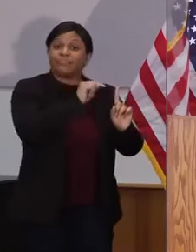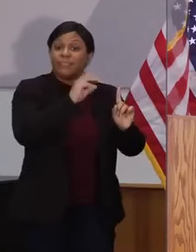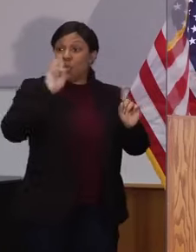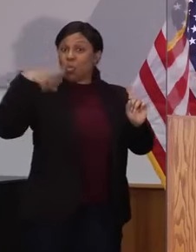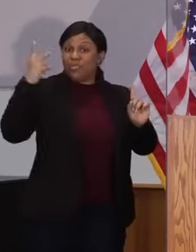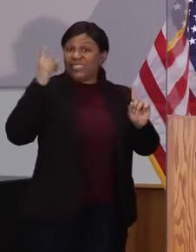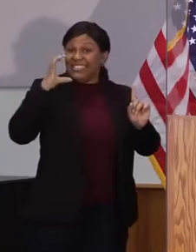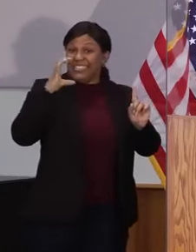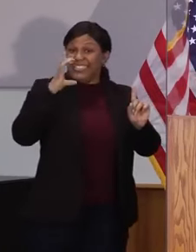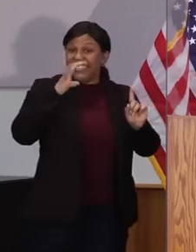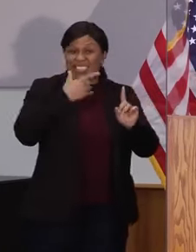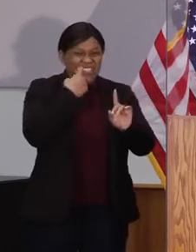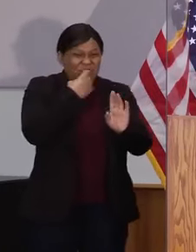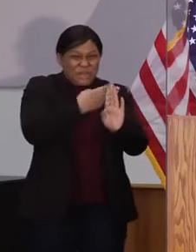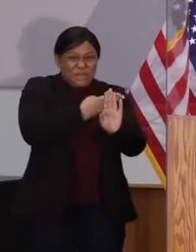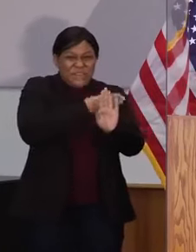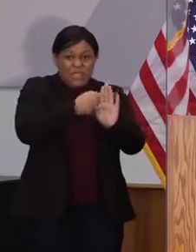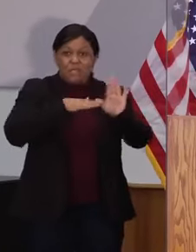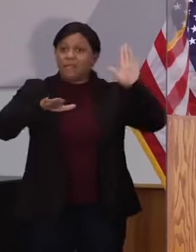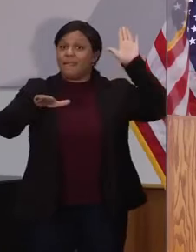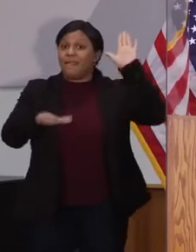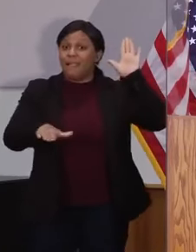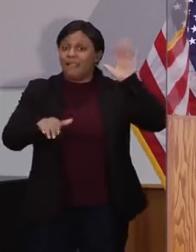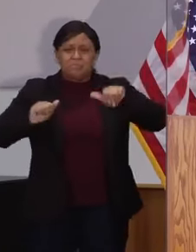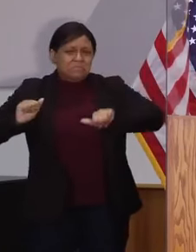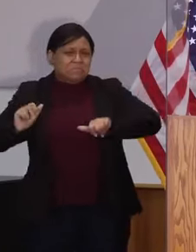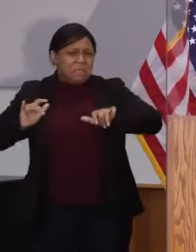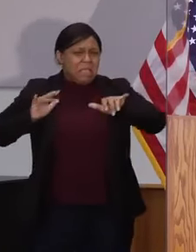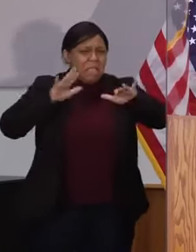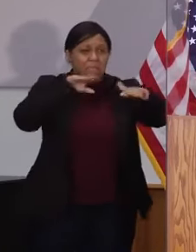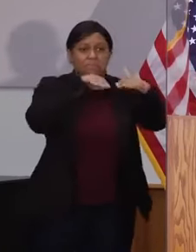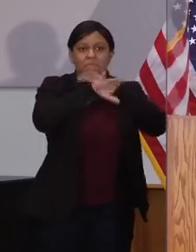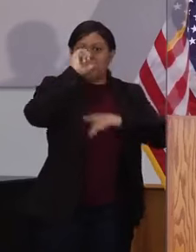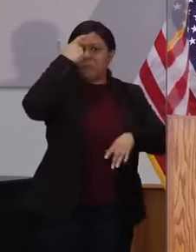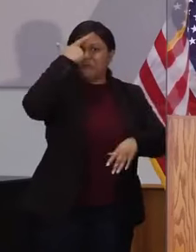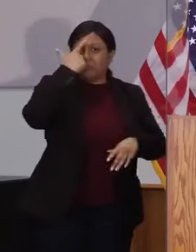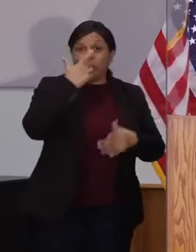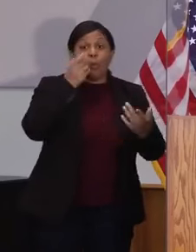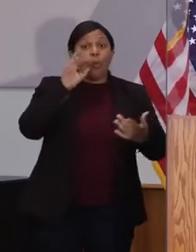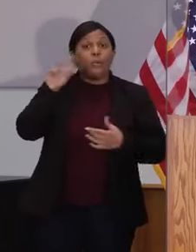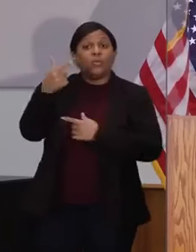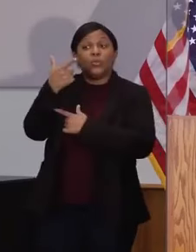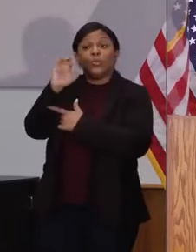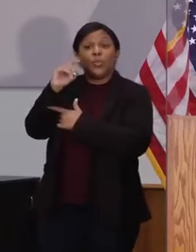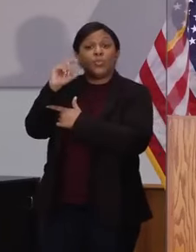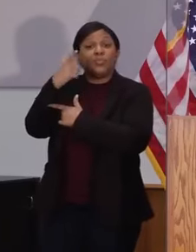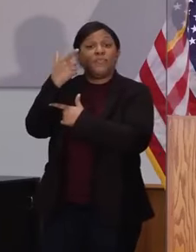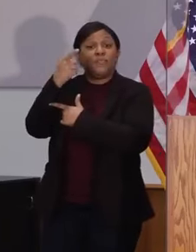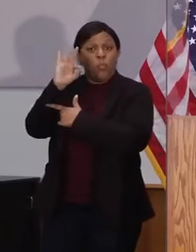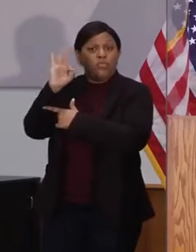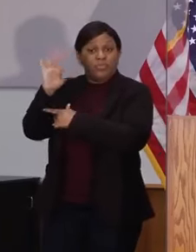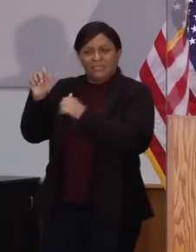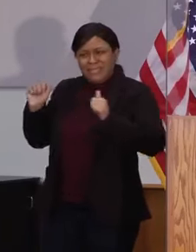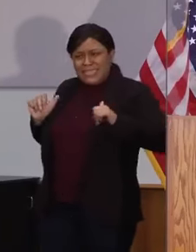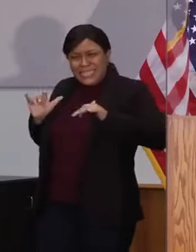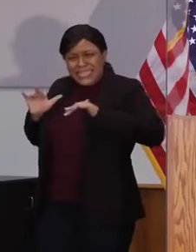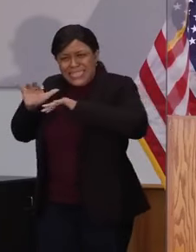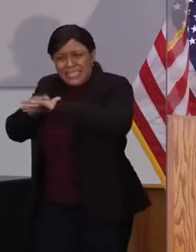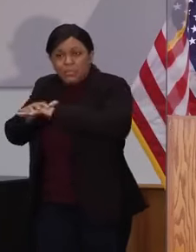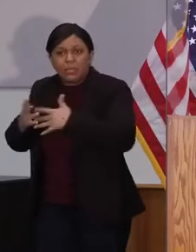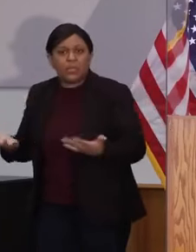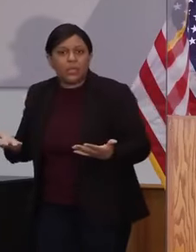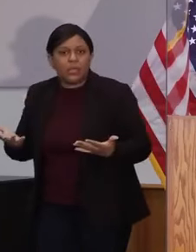to the inauguration, or whether it was after the death of George Floyd. These are things that we can have an account in place, we can be able to use those, we